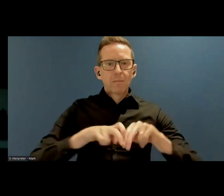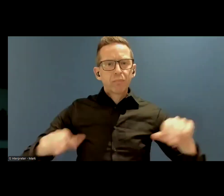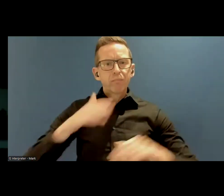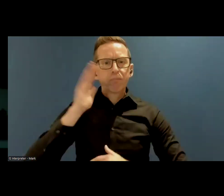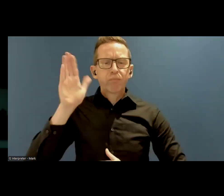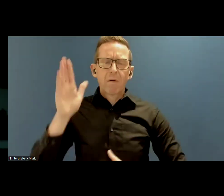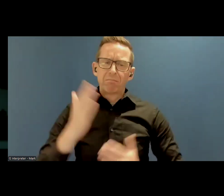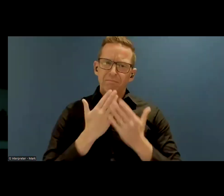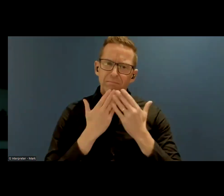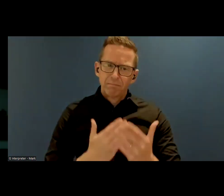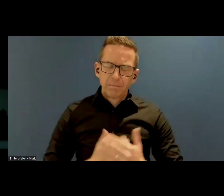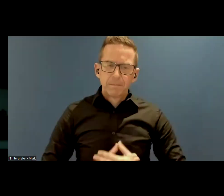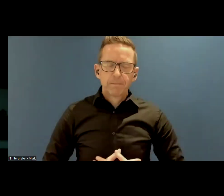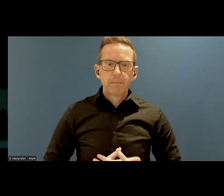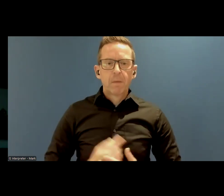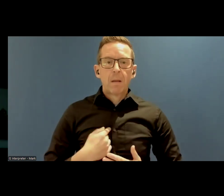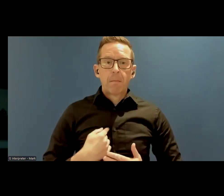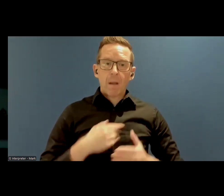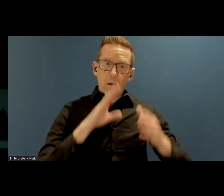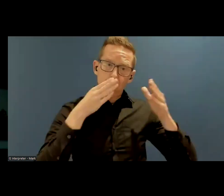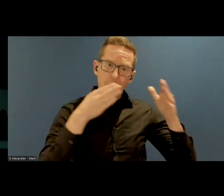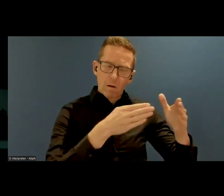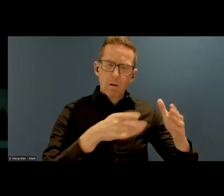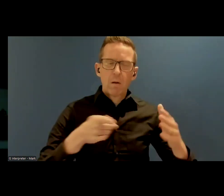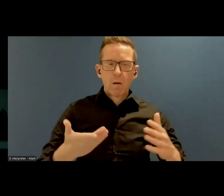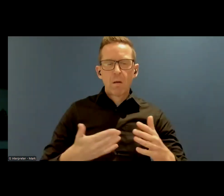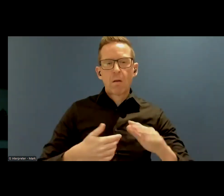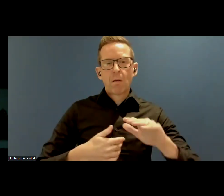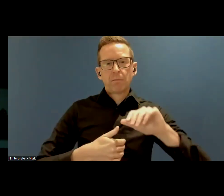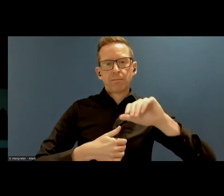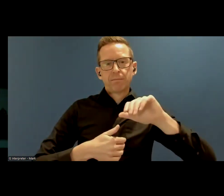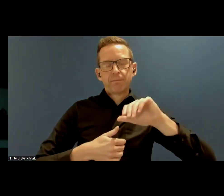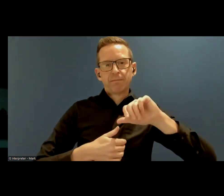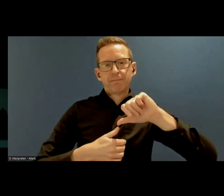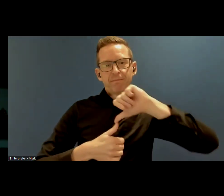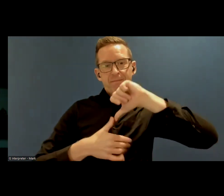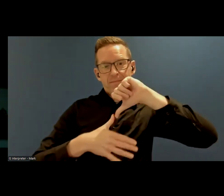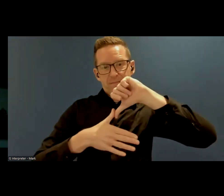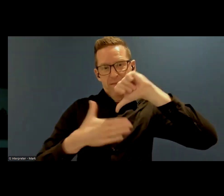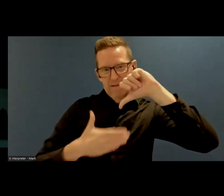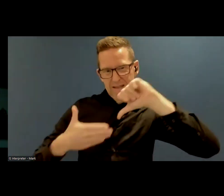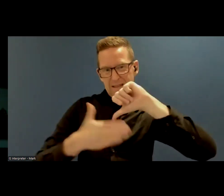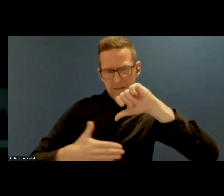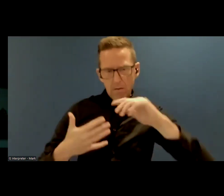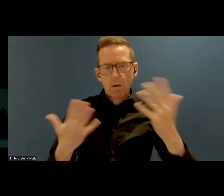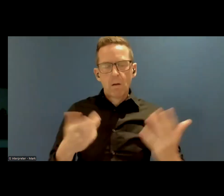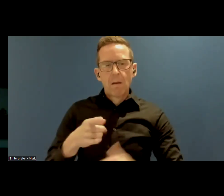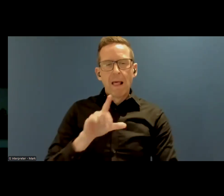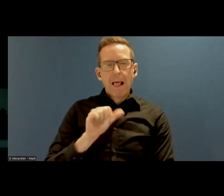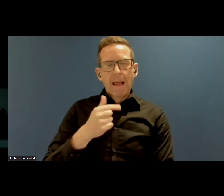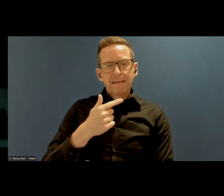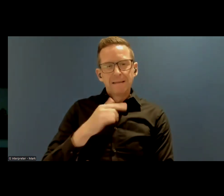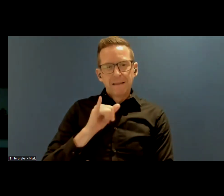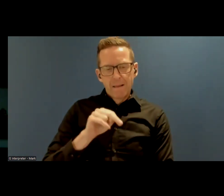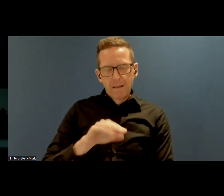I will focus in the Latin American region, and I will try to be as very brief